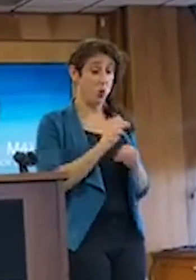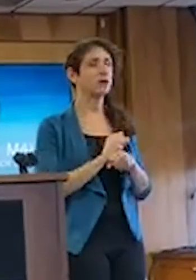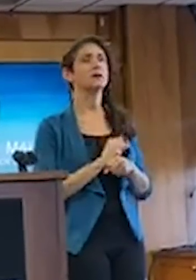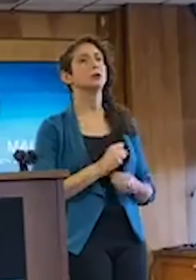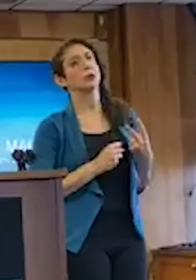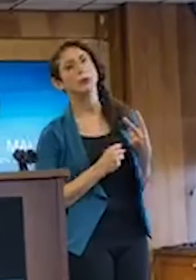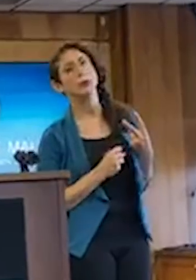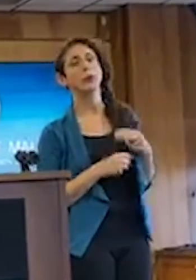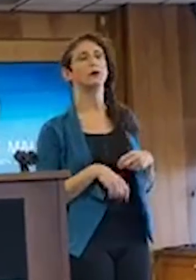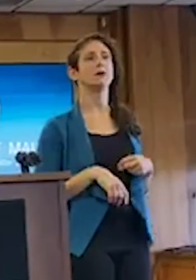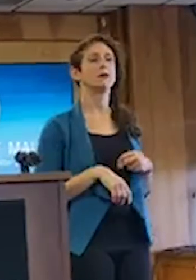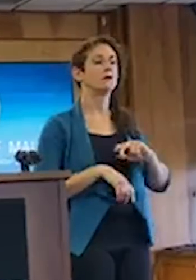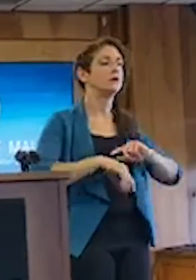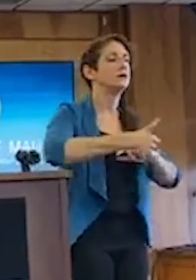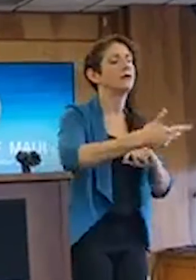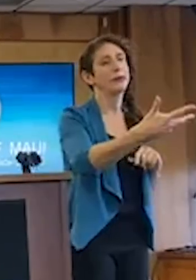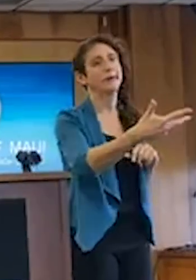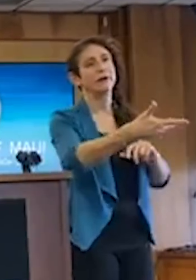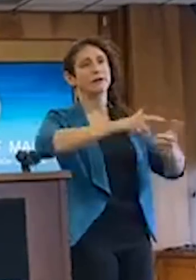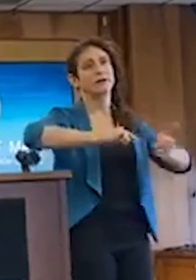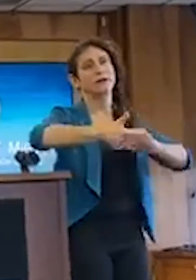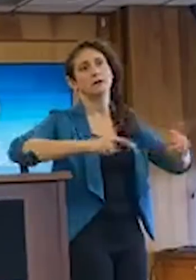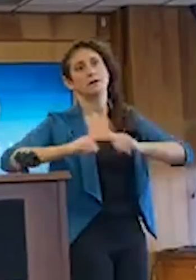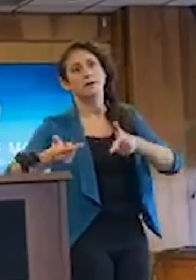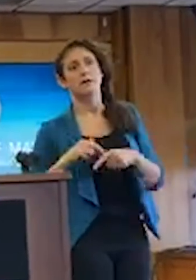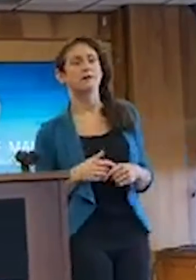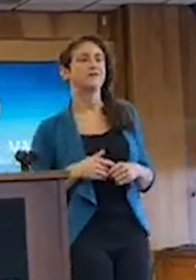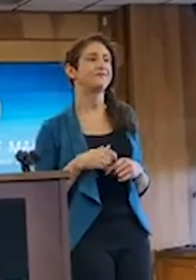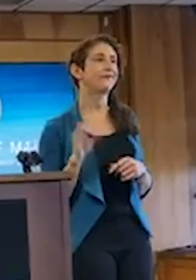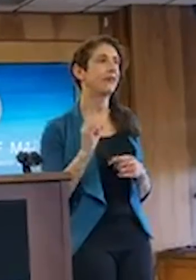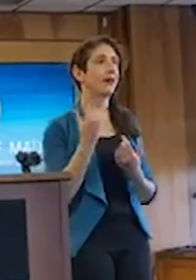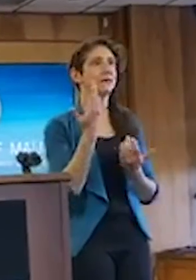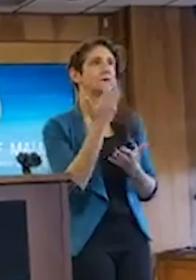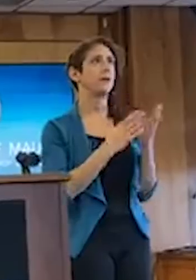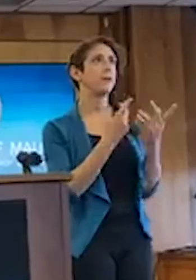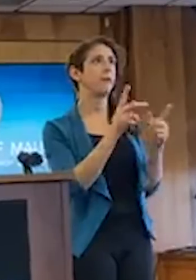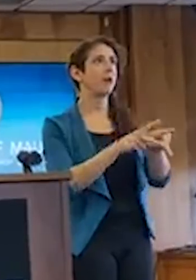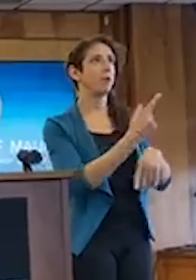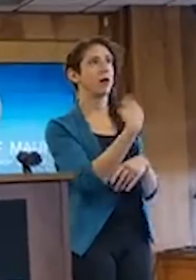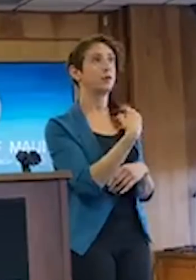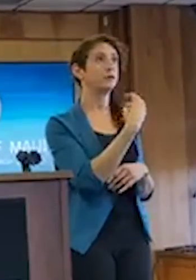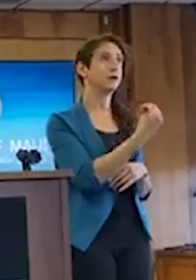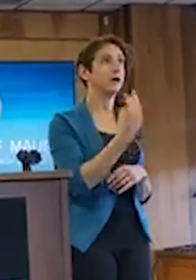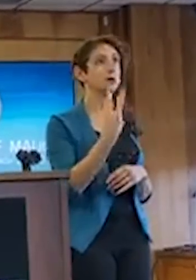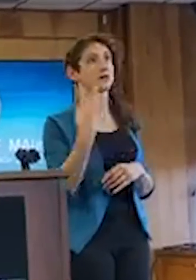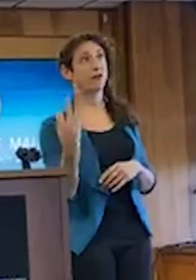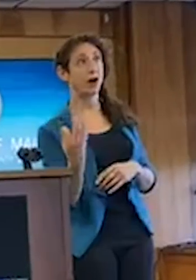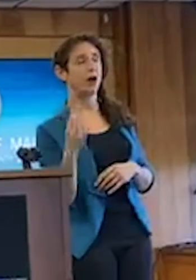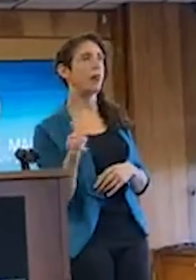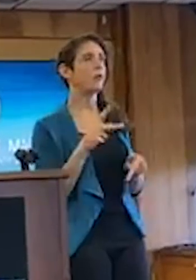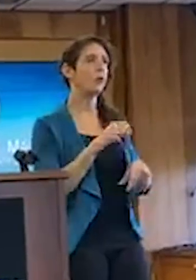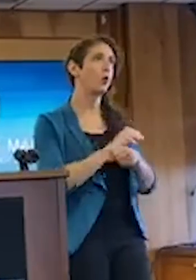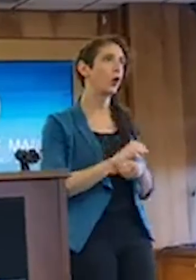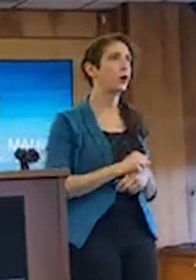separation schedules, which run differently. And so maybe one day you're here on Monday, Wednesday, Friday, and the other one might